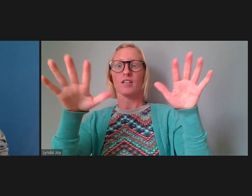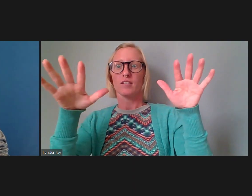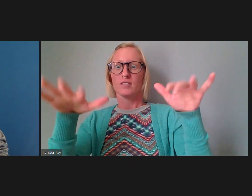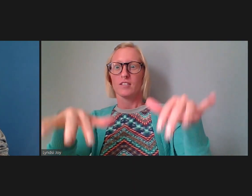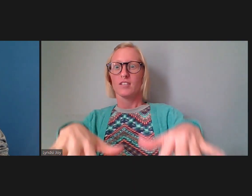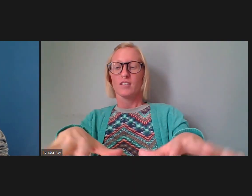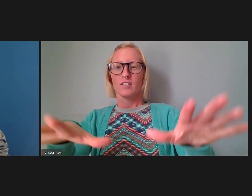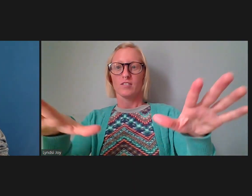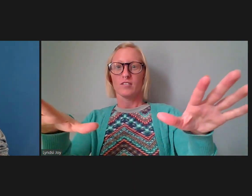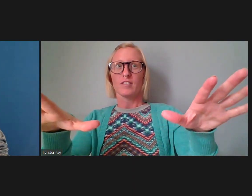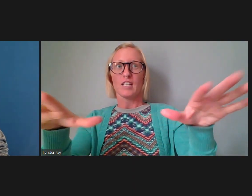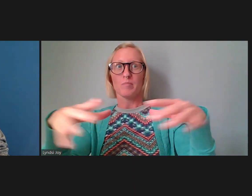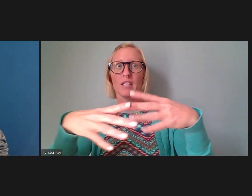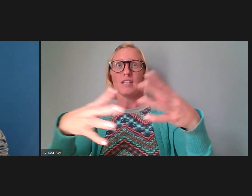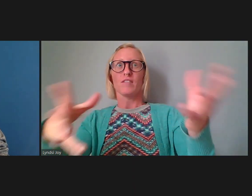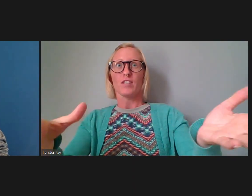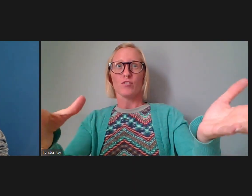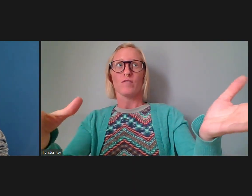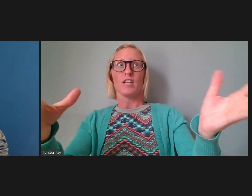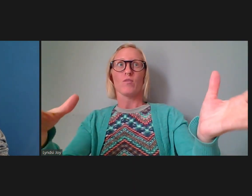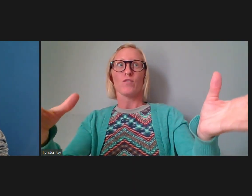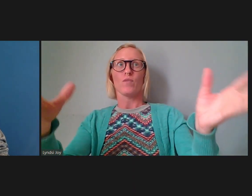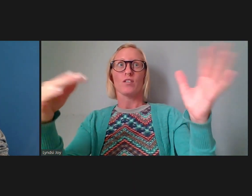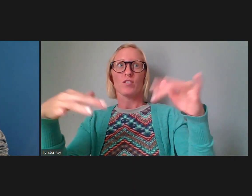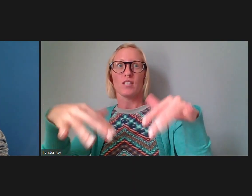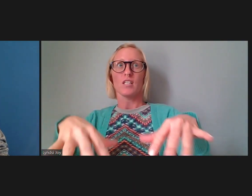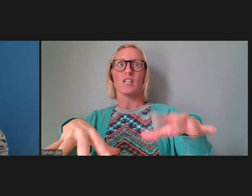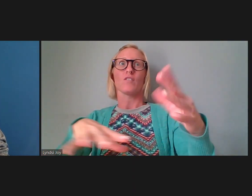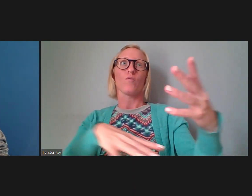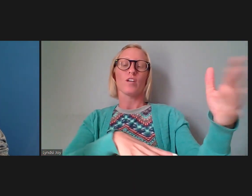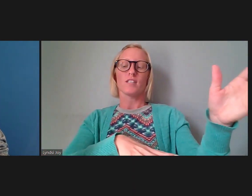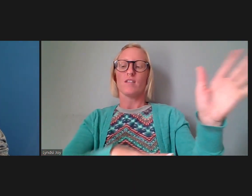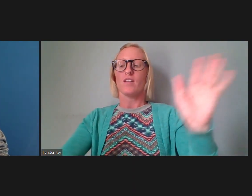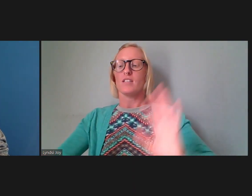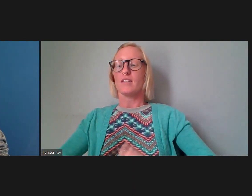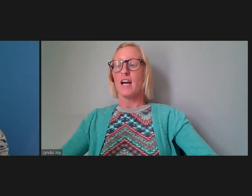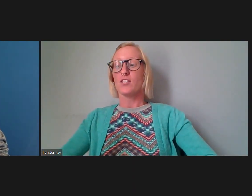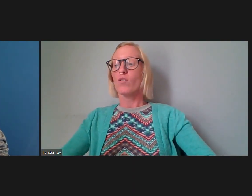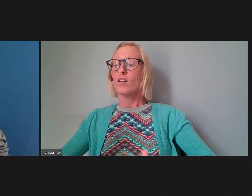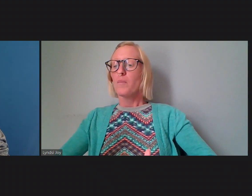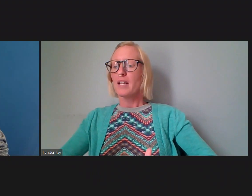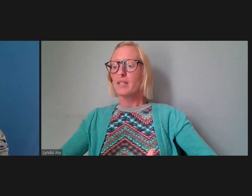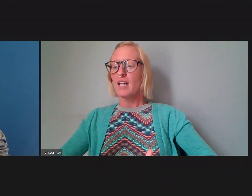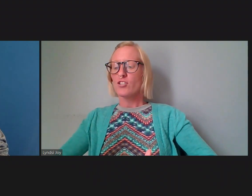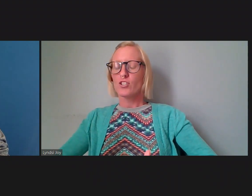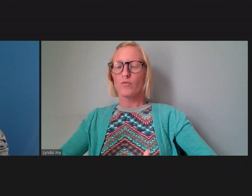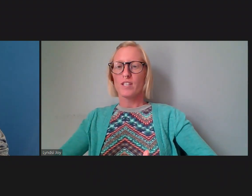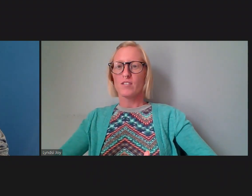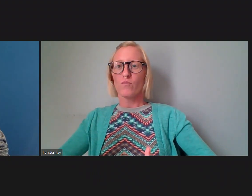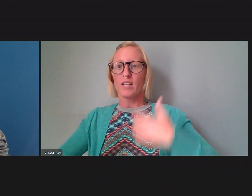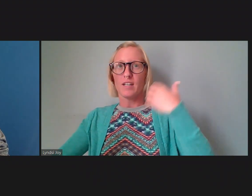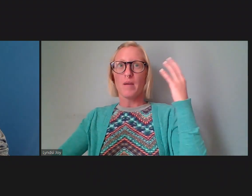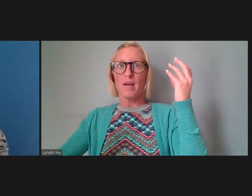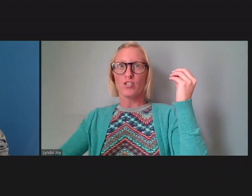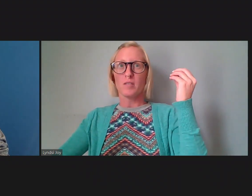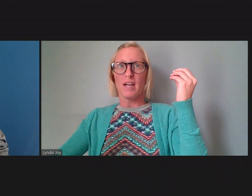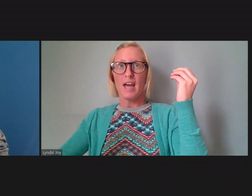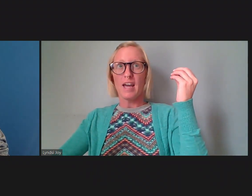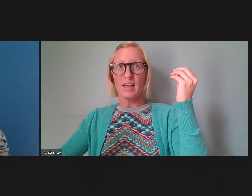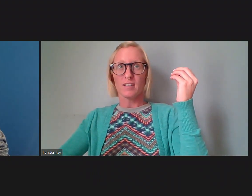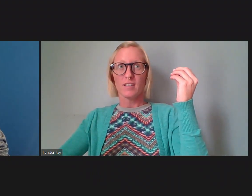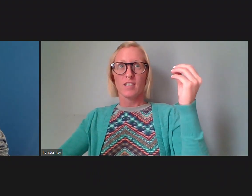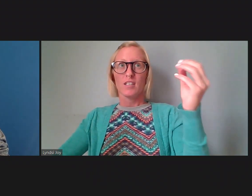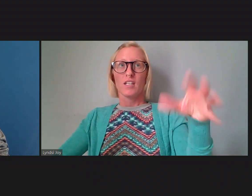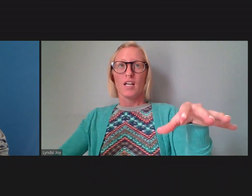on like explaining the figurative language of what they were seeing in the forest and things like that. So, but I mean, I just took risks of what I imagined in